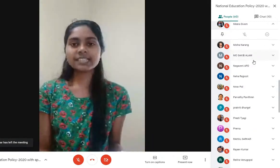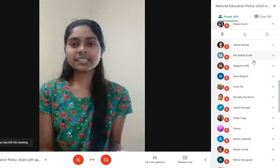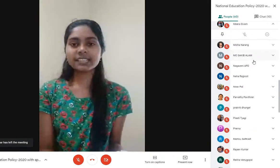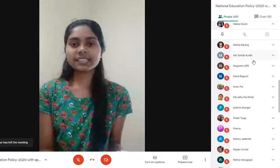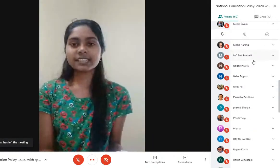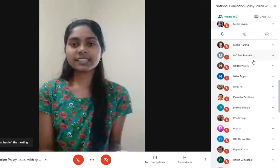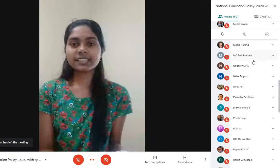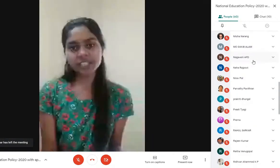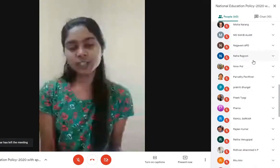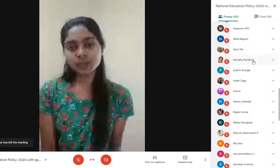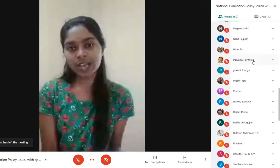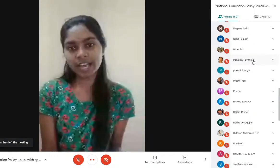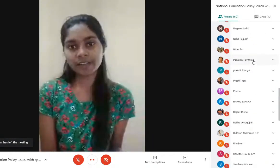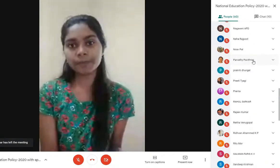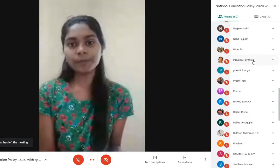It's a great pleasure to have him.